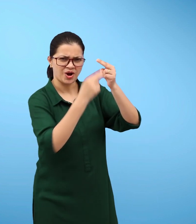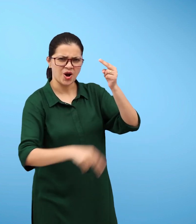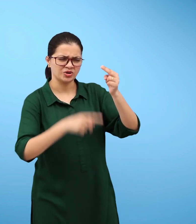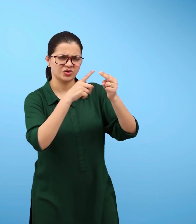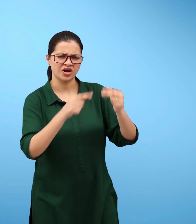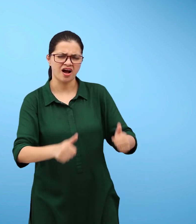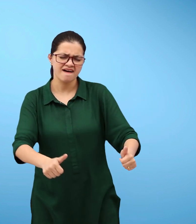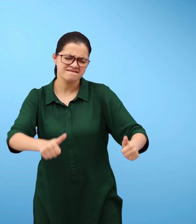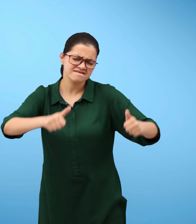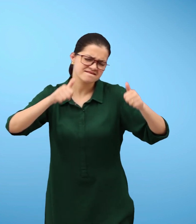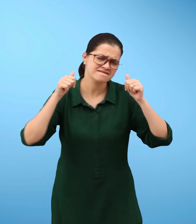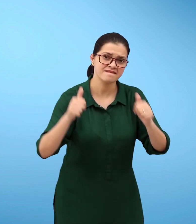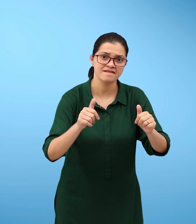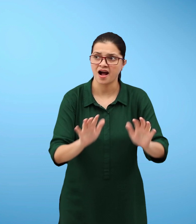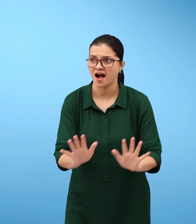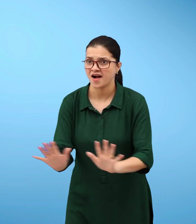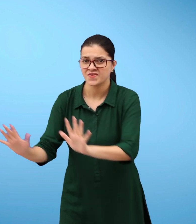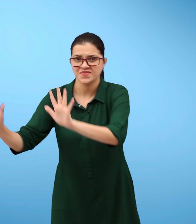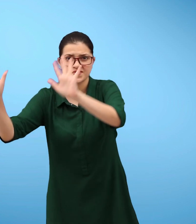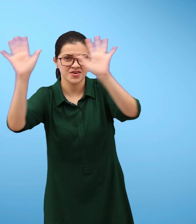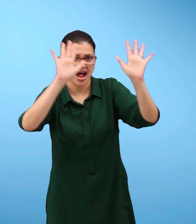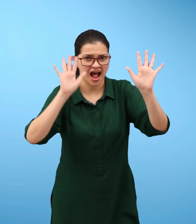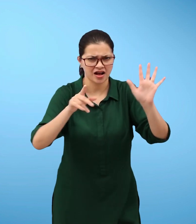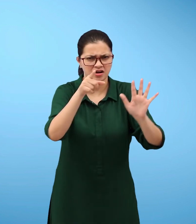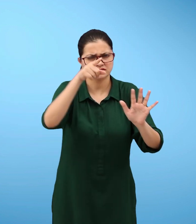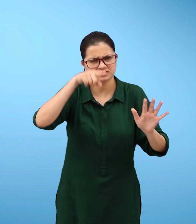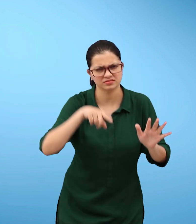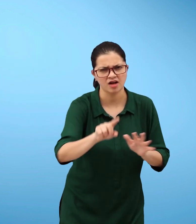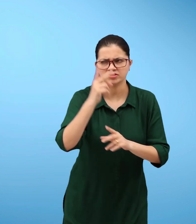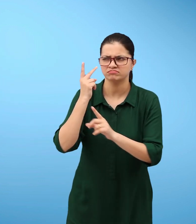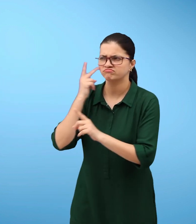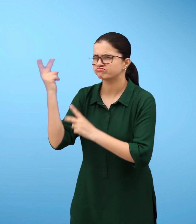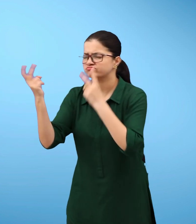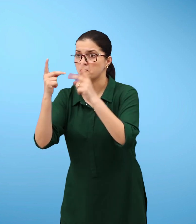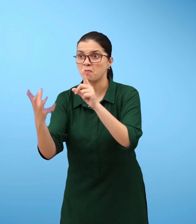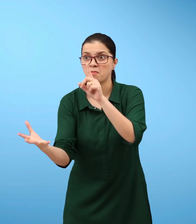Find out more and tell a story from one of the epics.